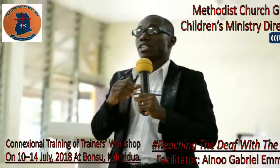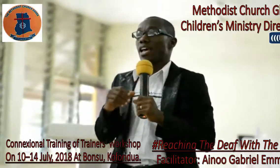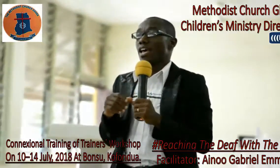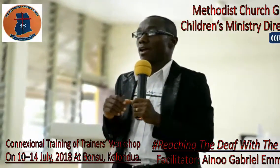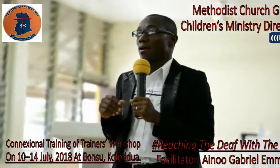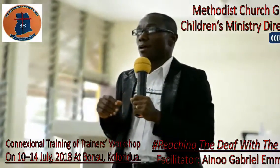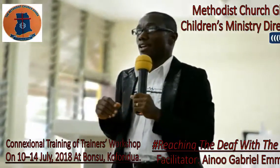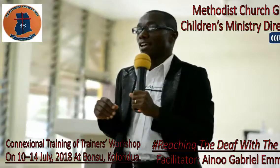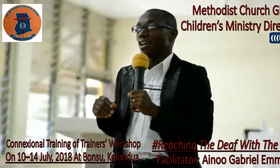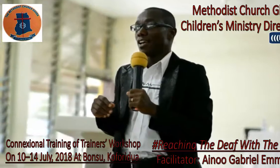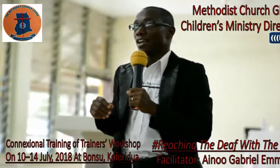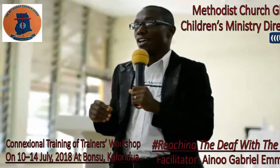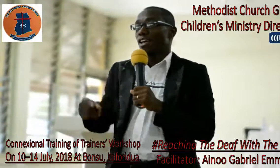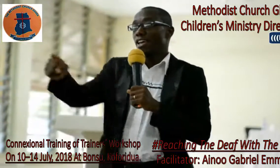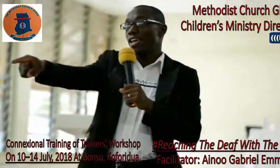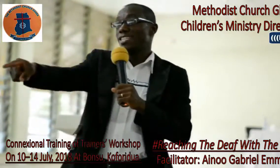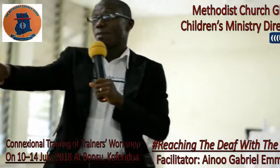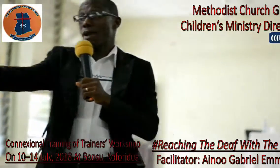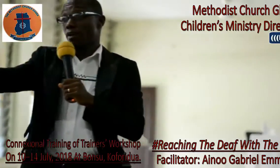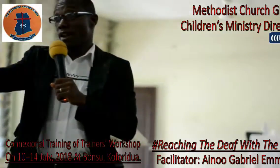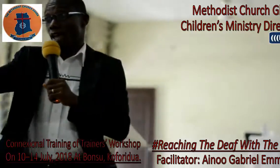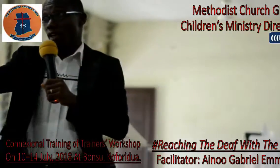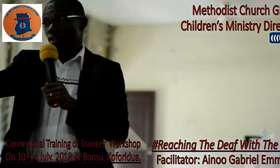say, he is my brother.